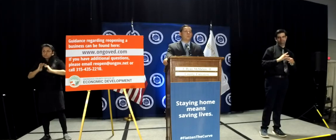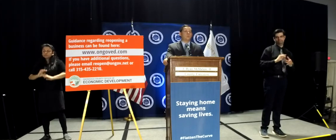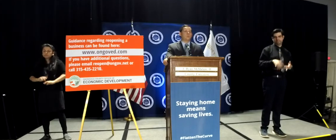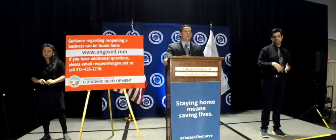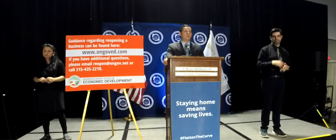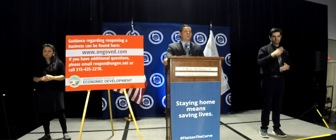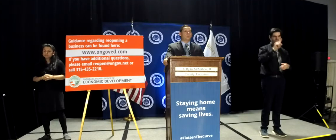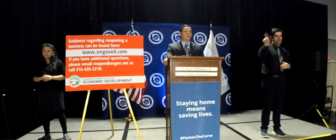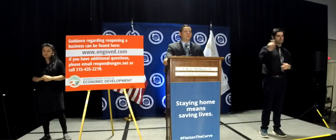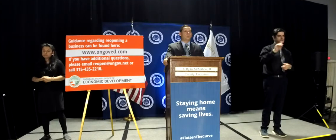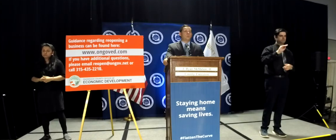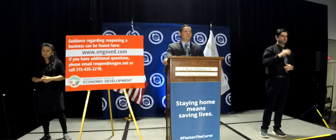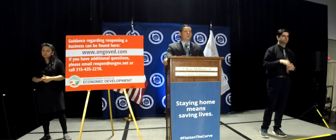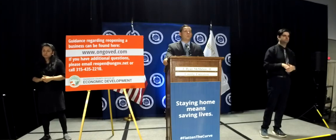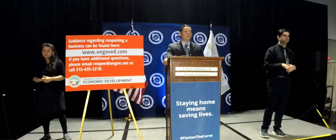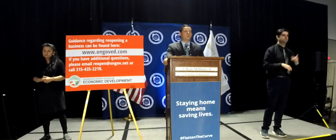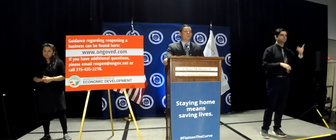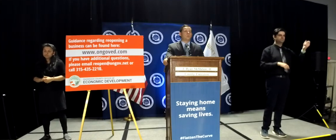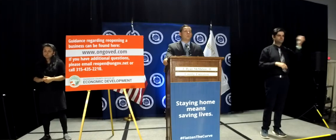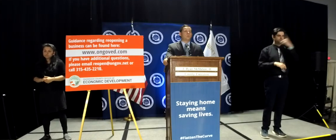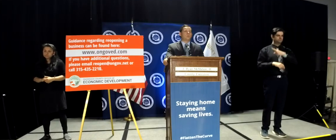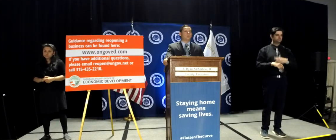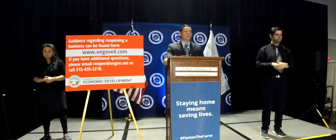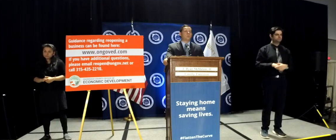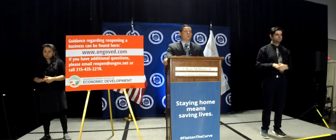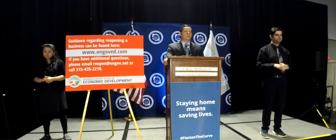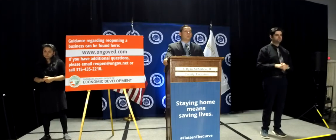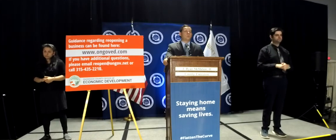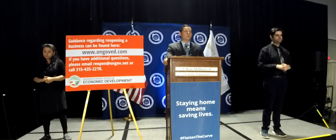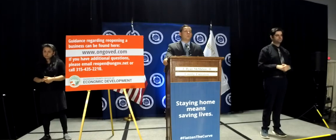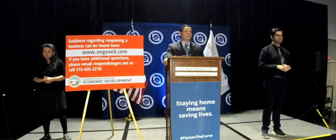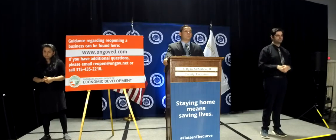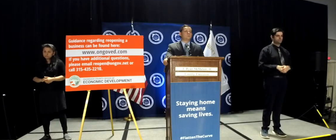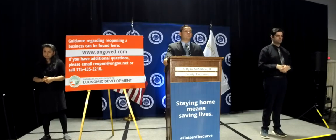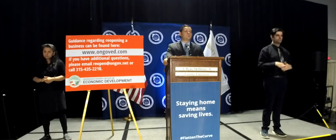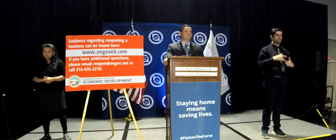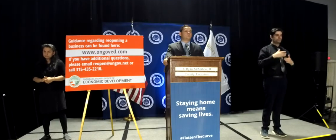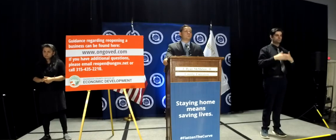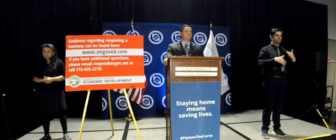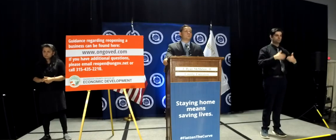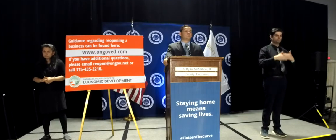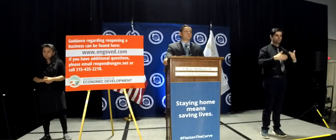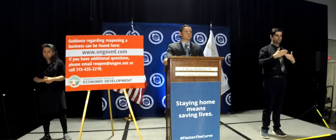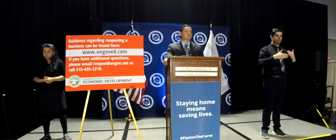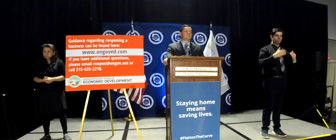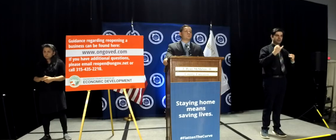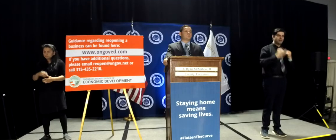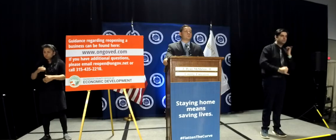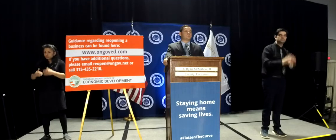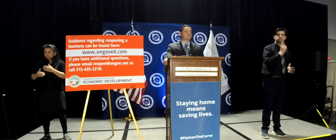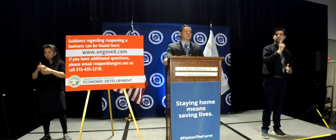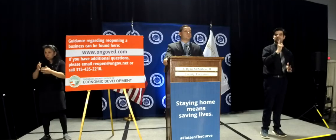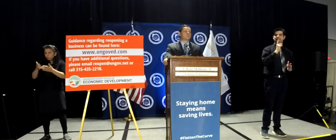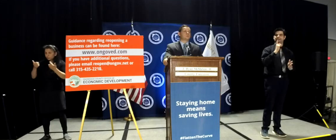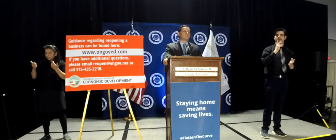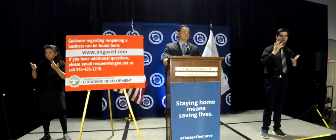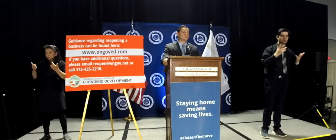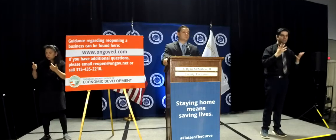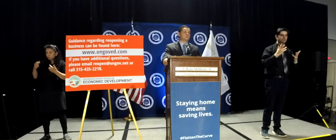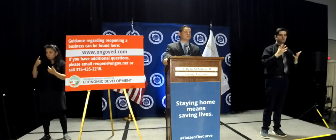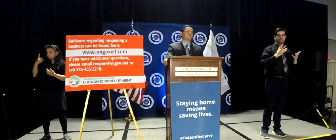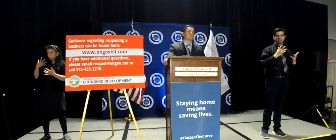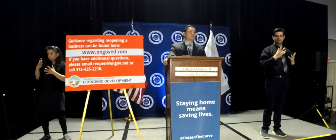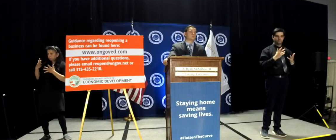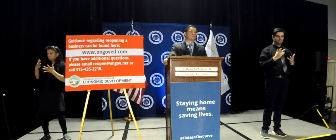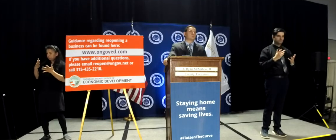now is we went through this and we got guidance at the very last minute, and some businesses that thought they might reopen in phase